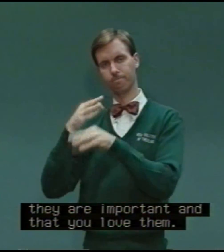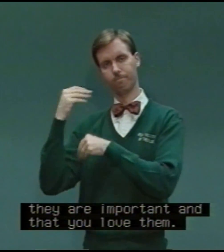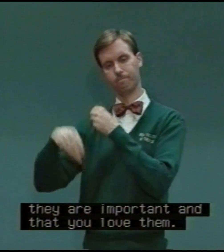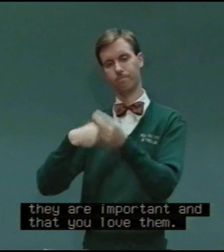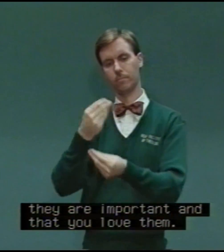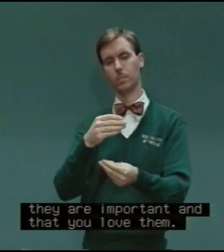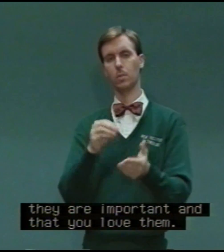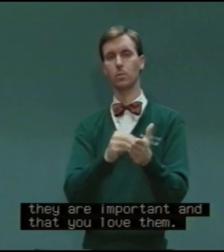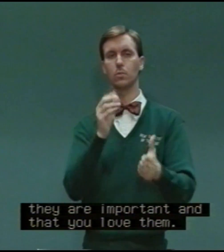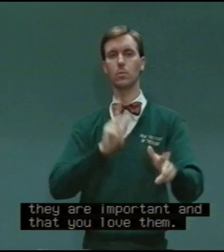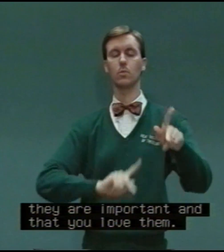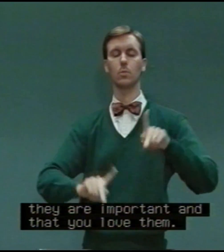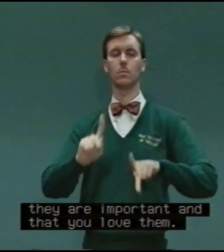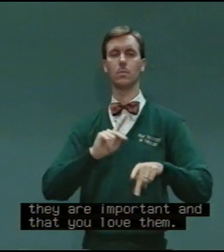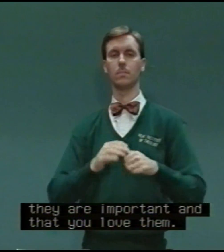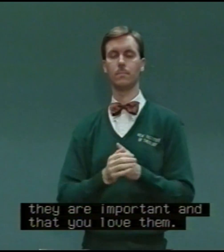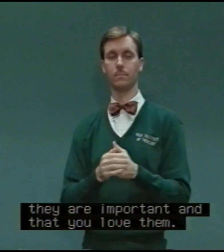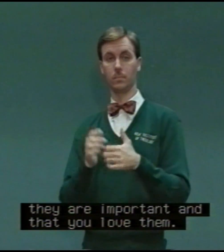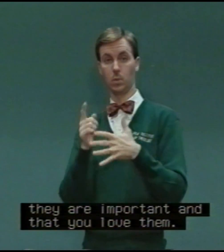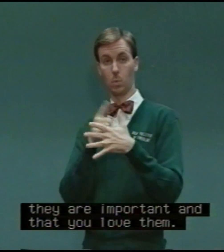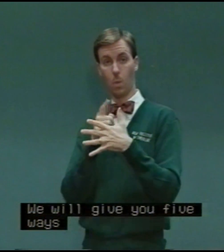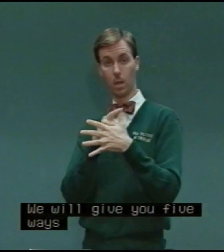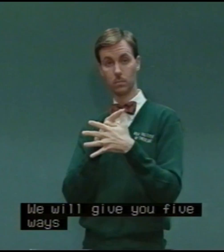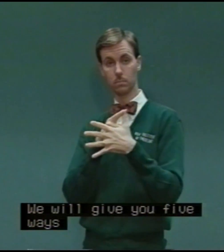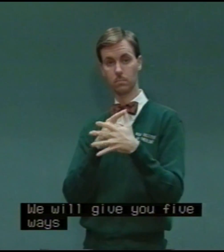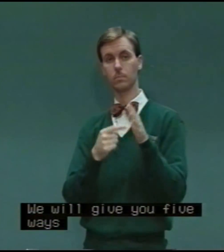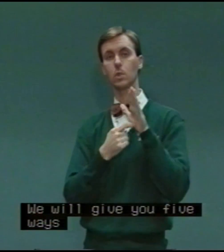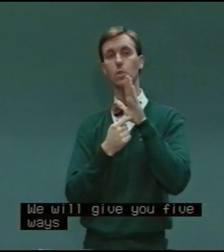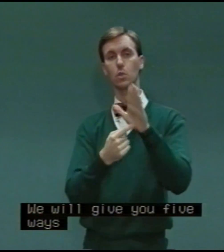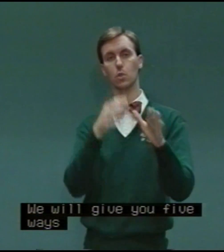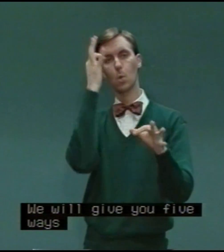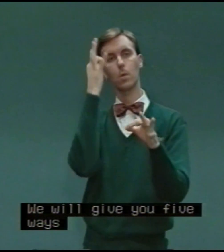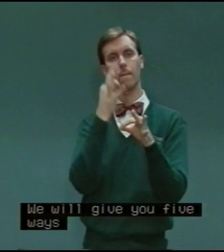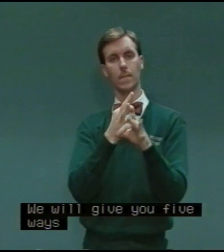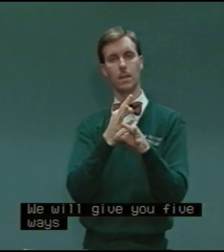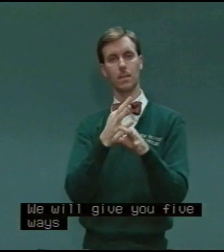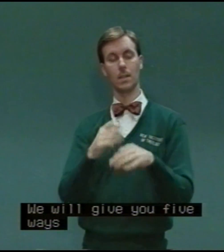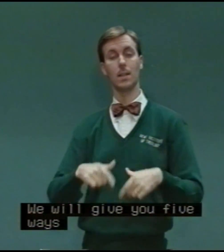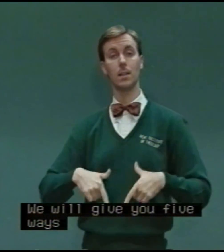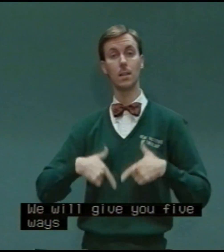we will give you five ways